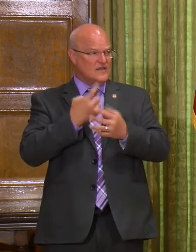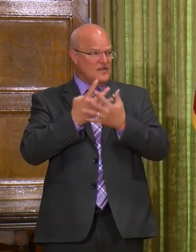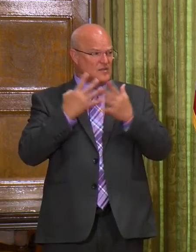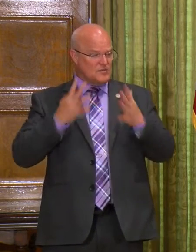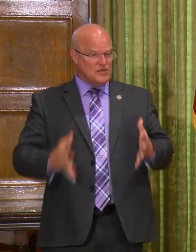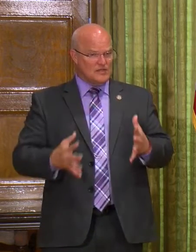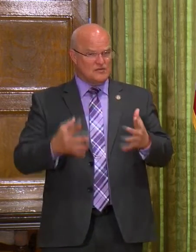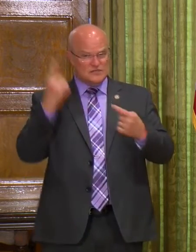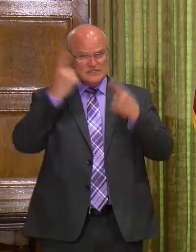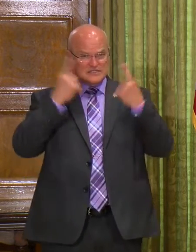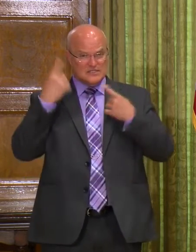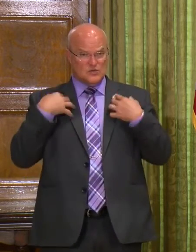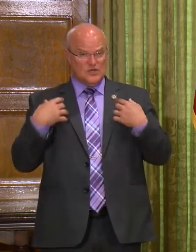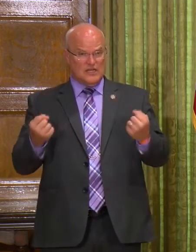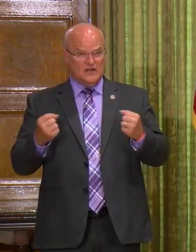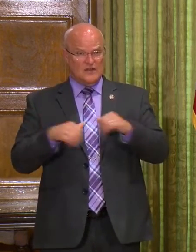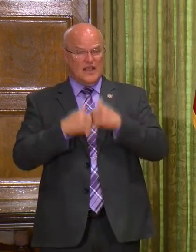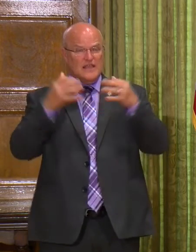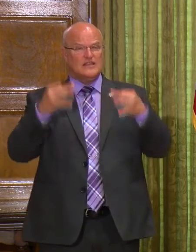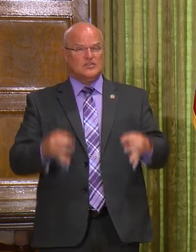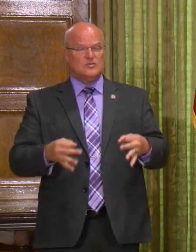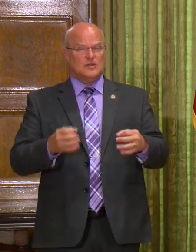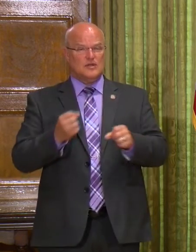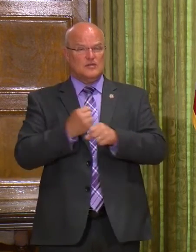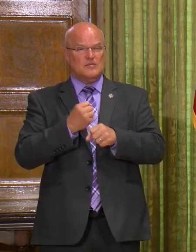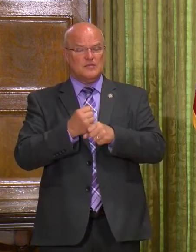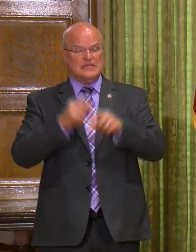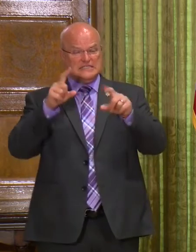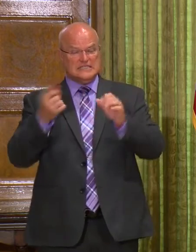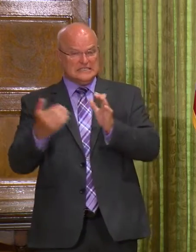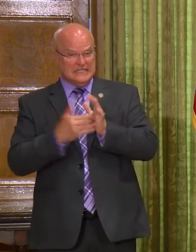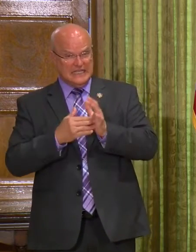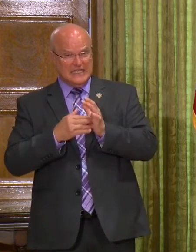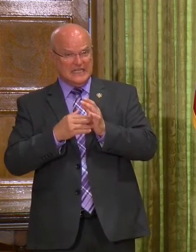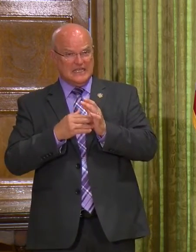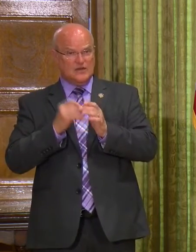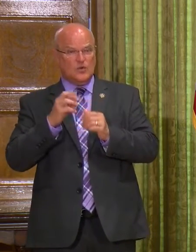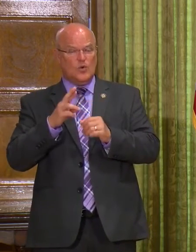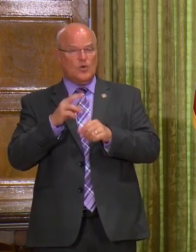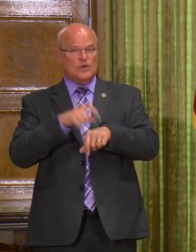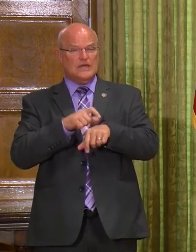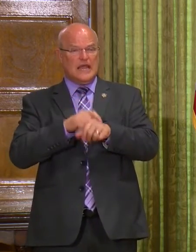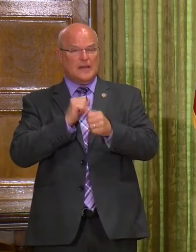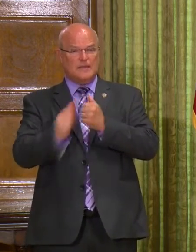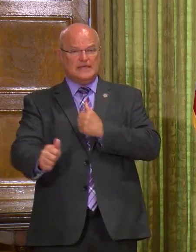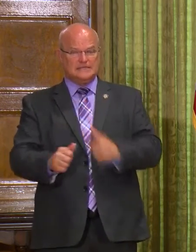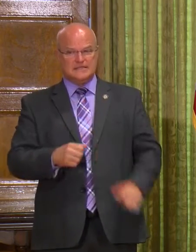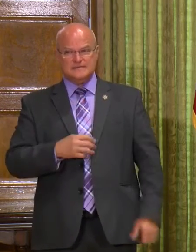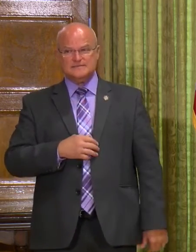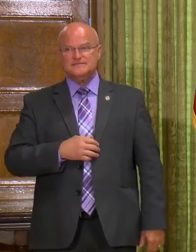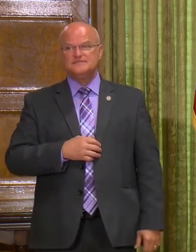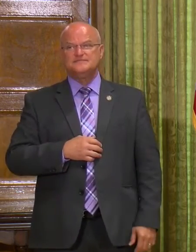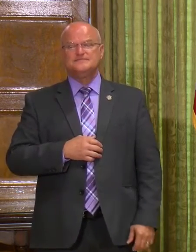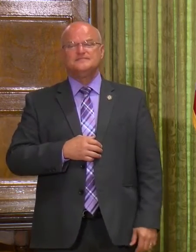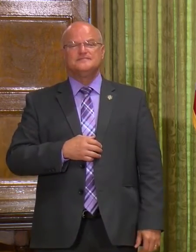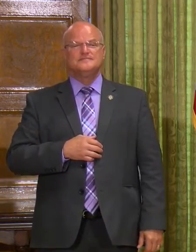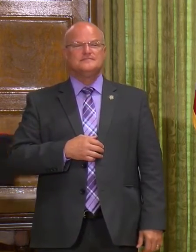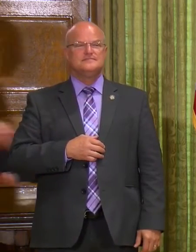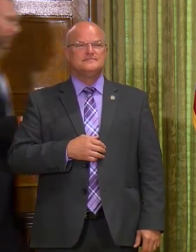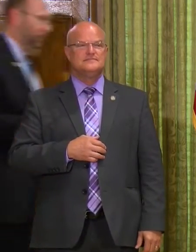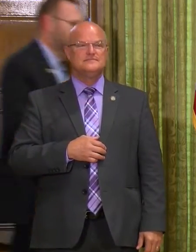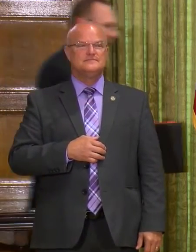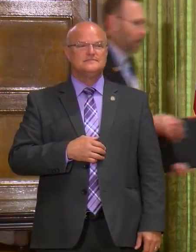prisoners who are being considered recovered, how is that determination being made? Are they being retested, or is it just a matter of time passing?